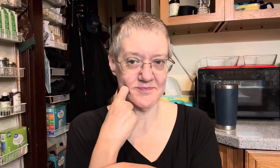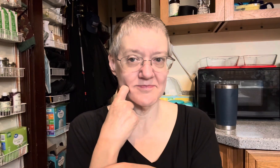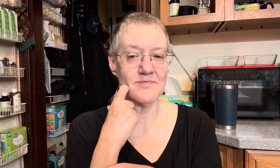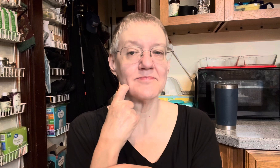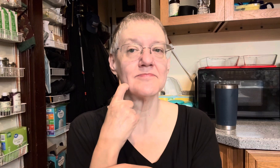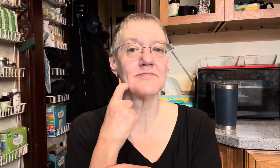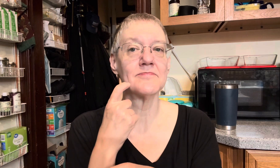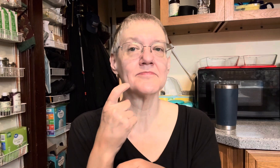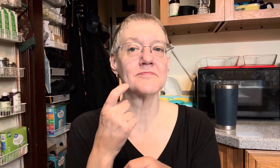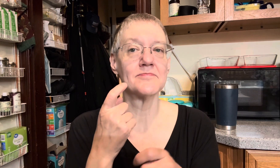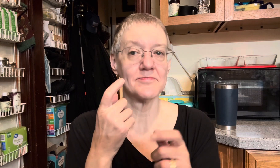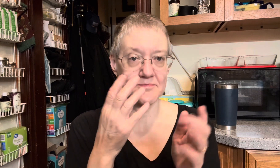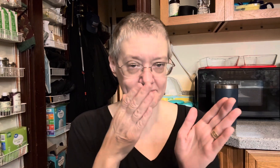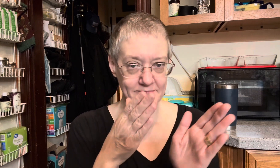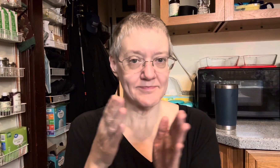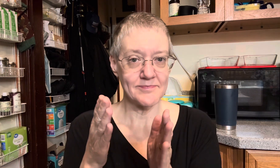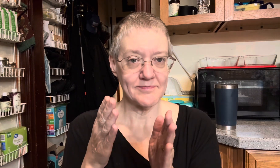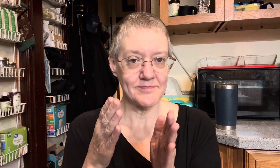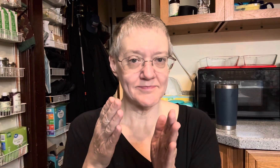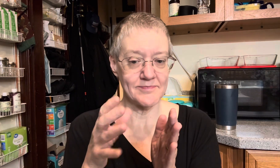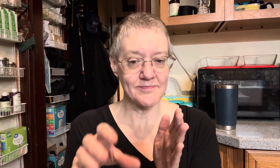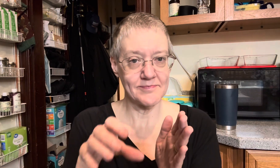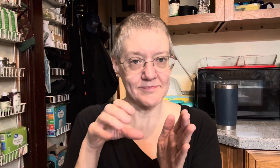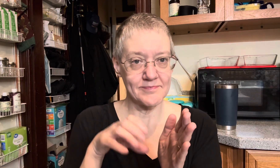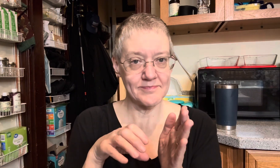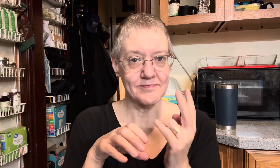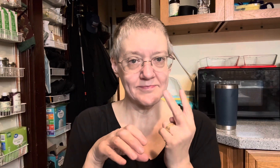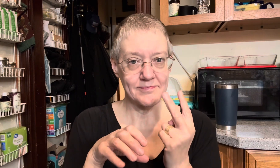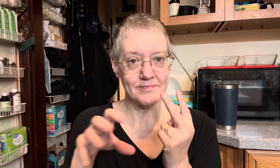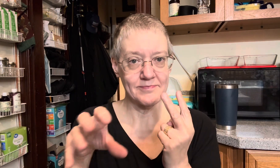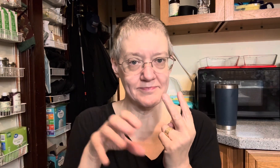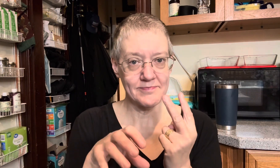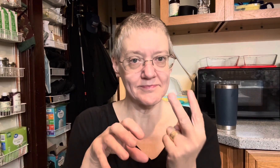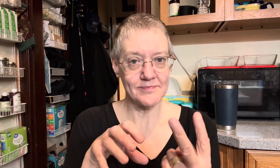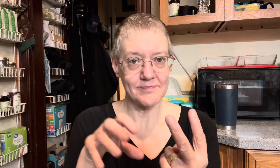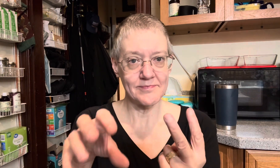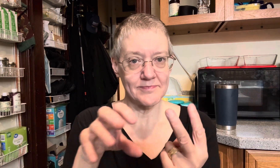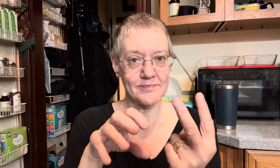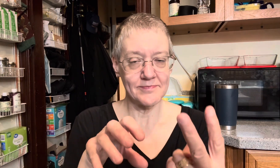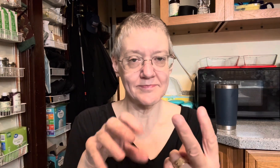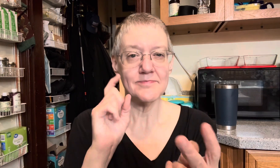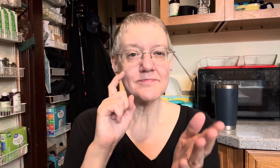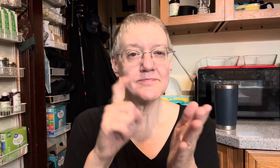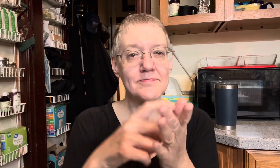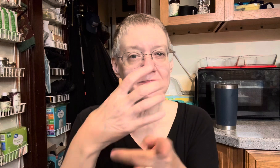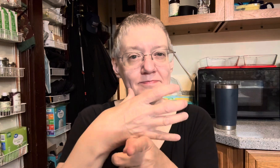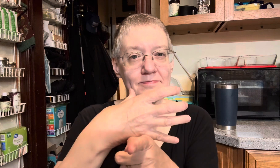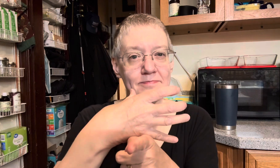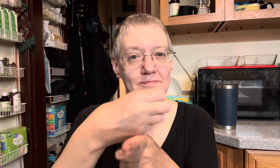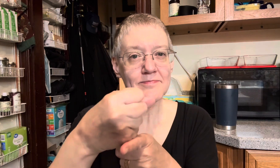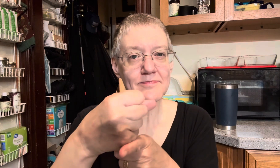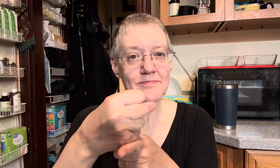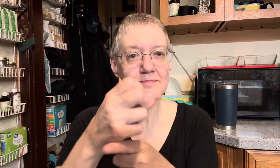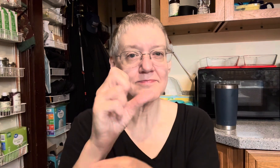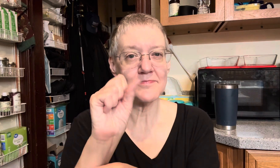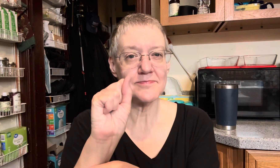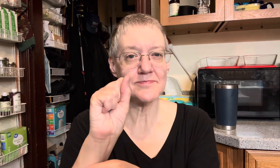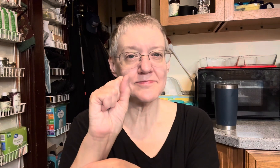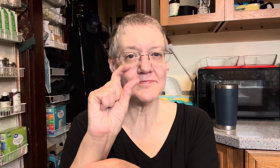been doing lately anyway. So I plan to take 2 of each different